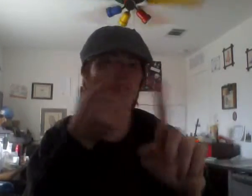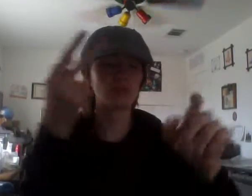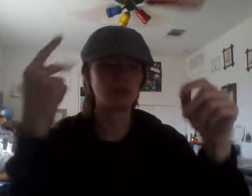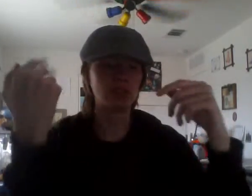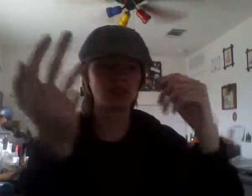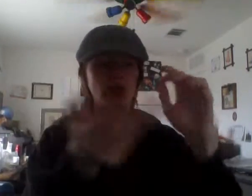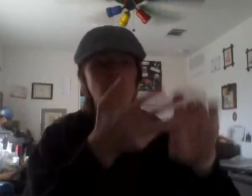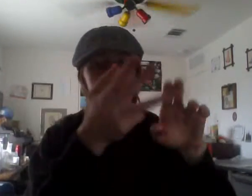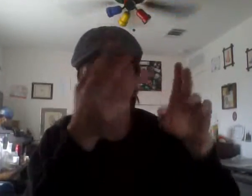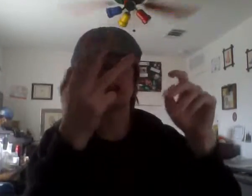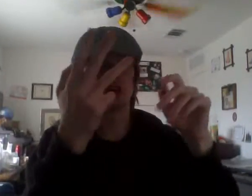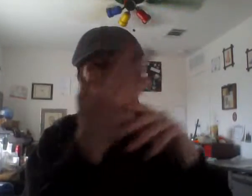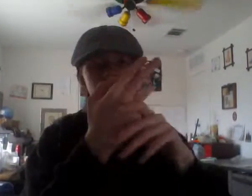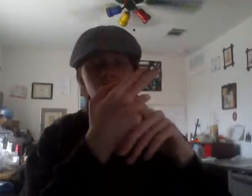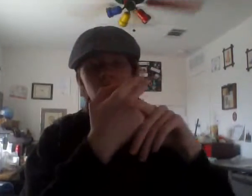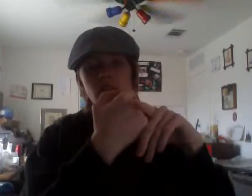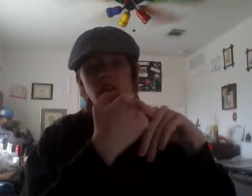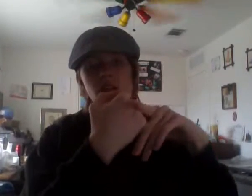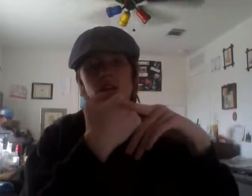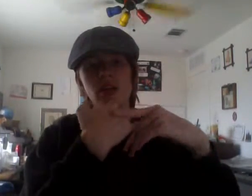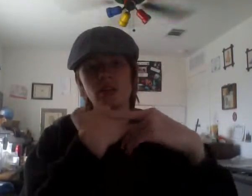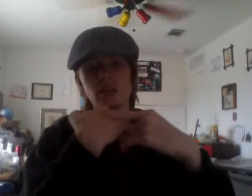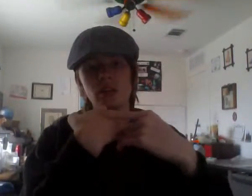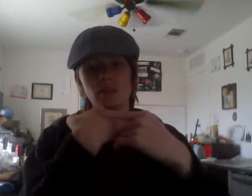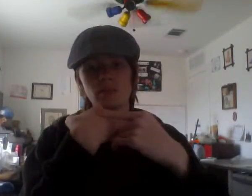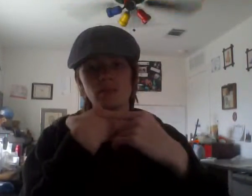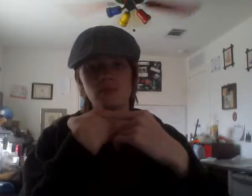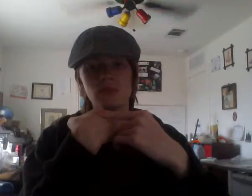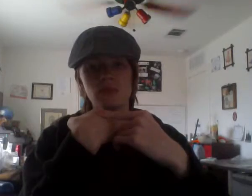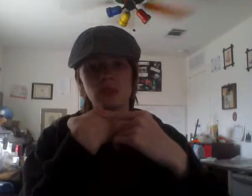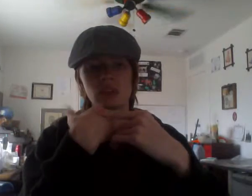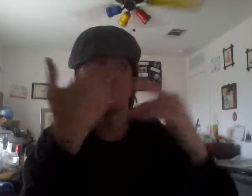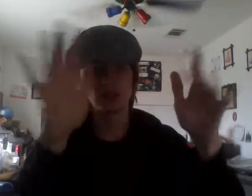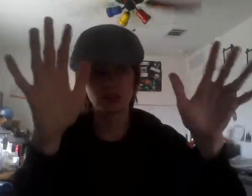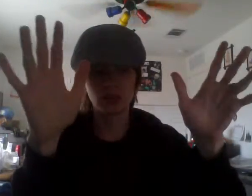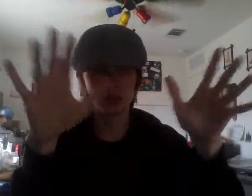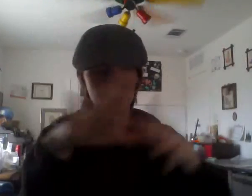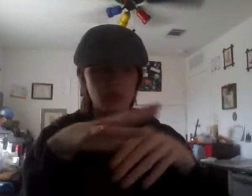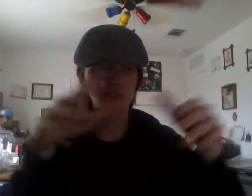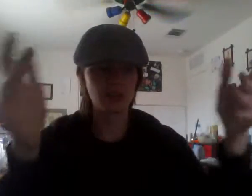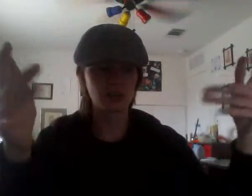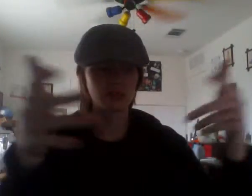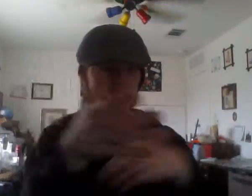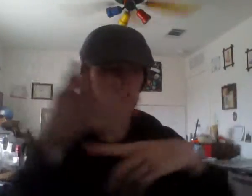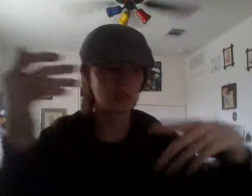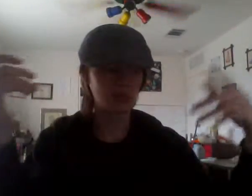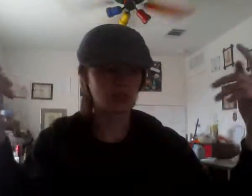What's up YouTube, my name is Revolutionary Gaming and I am here with an update video.